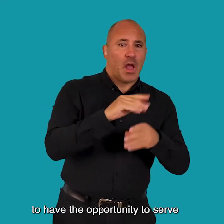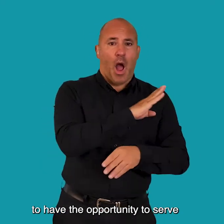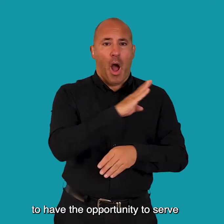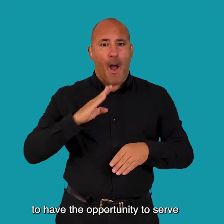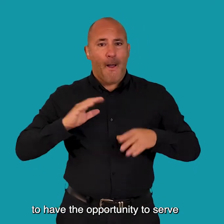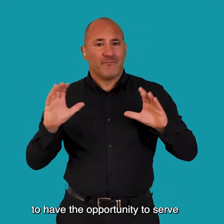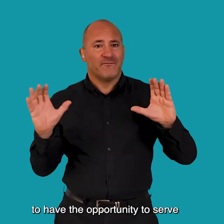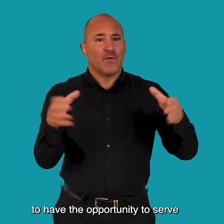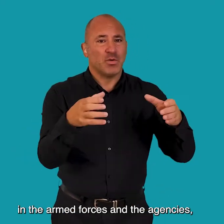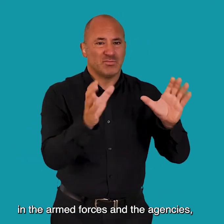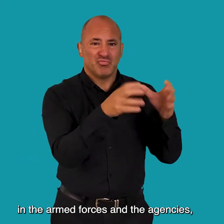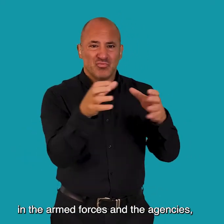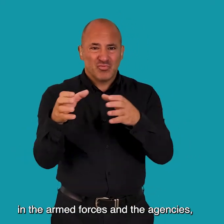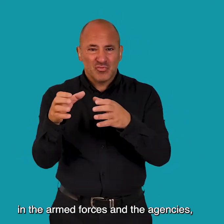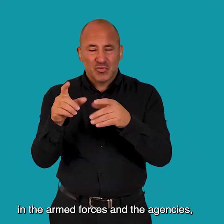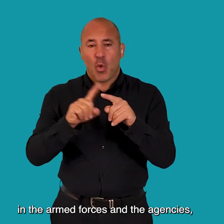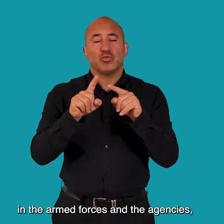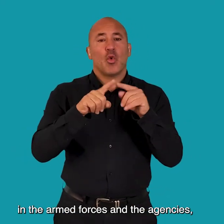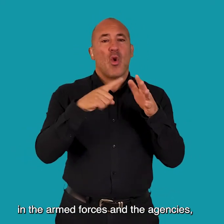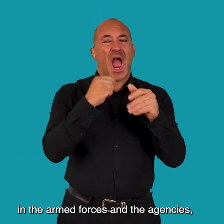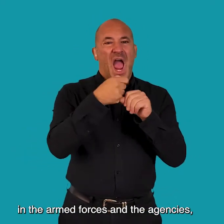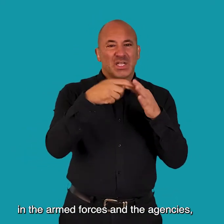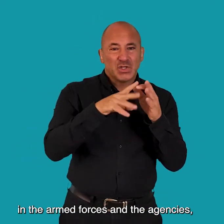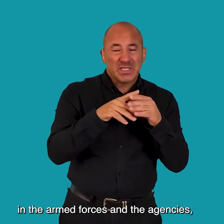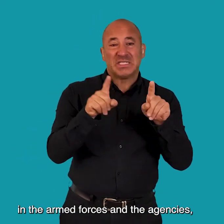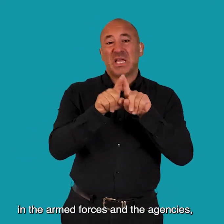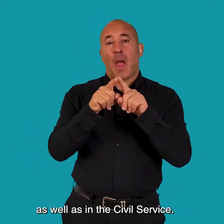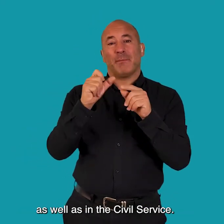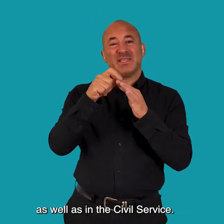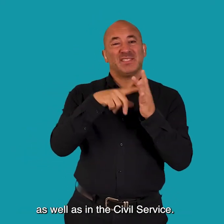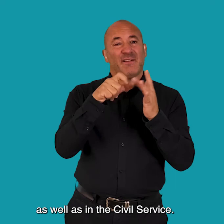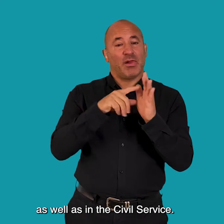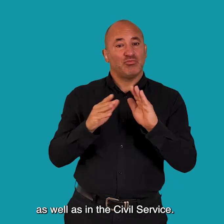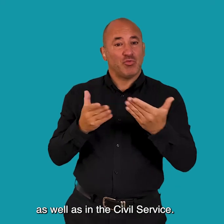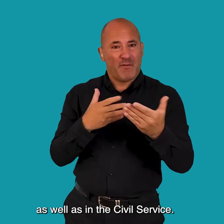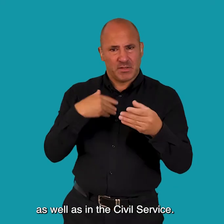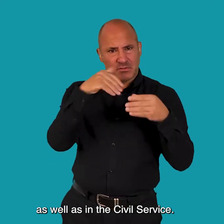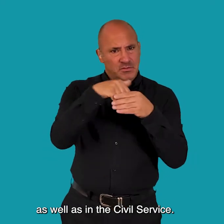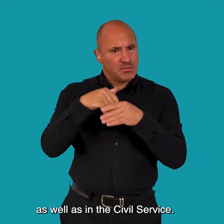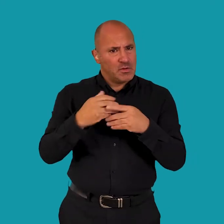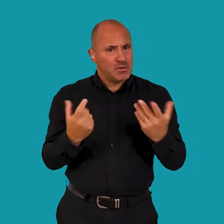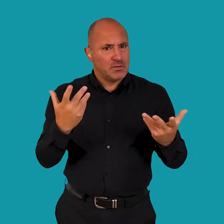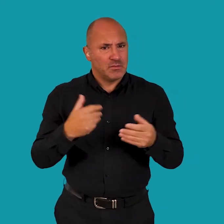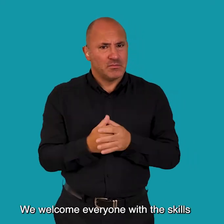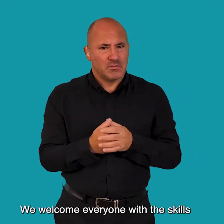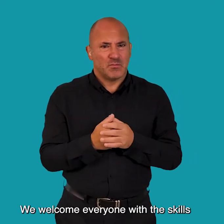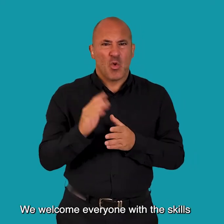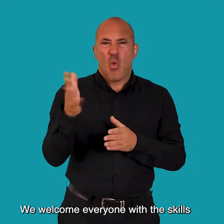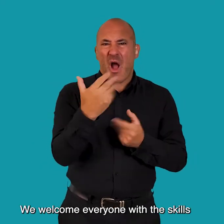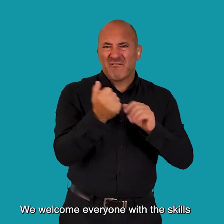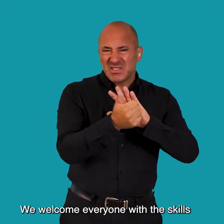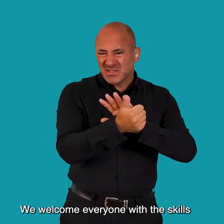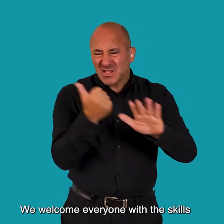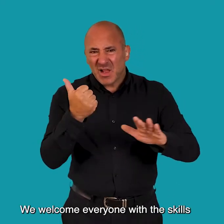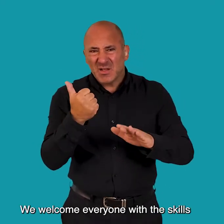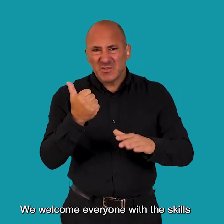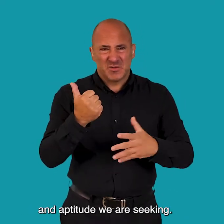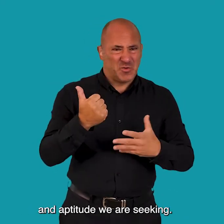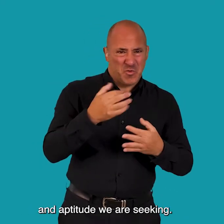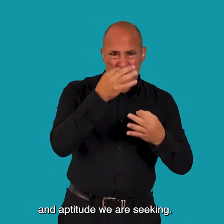opportunity to serve in the armed forces and the agencies, as well as in the civil service. We welcome everyone with the skills and aptitude